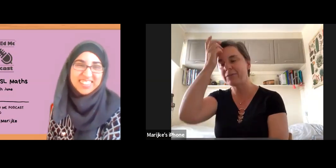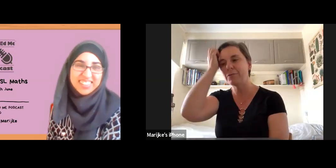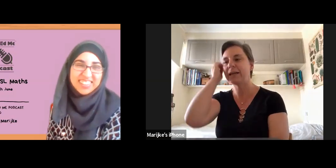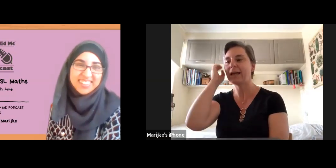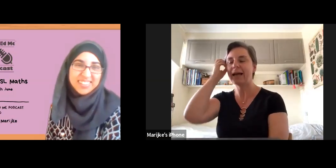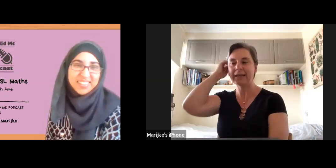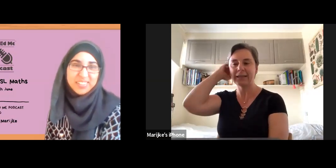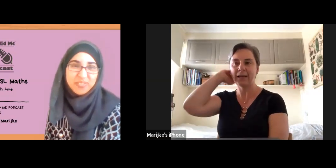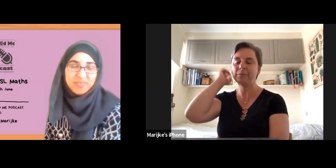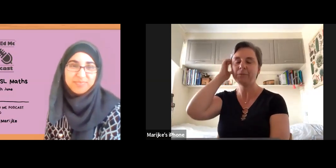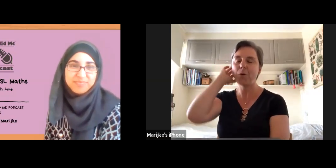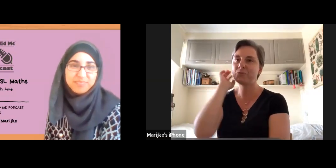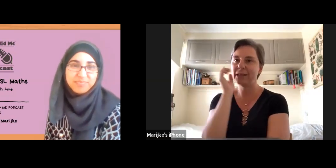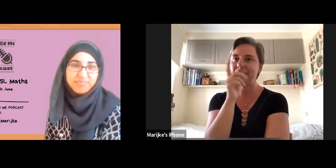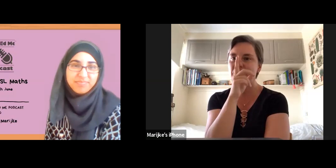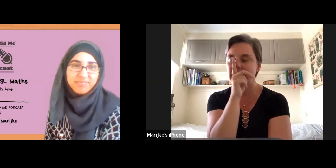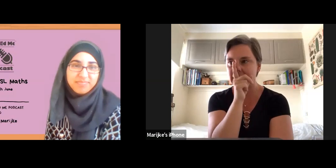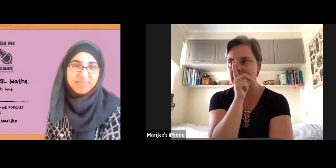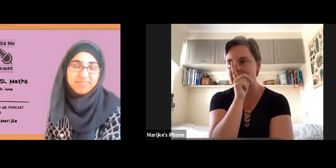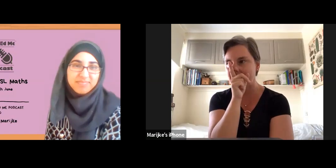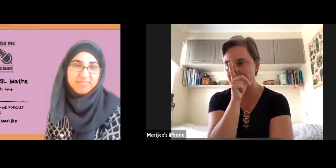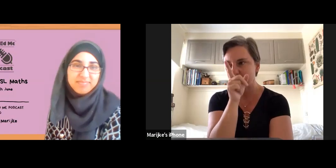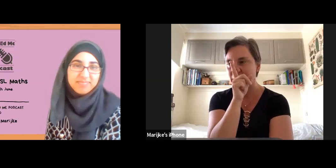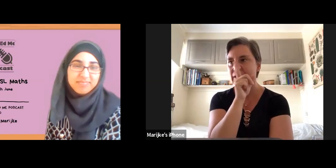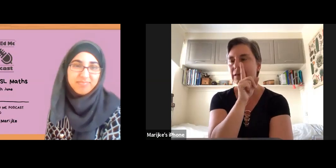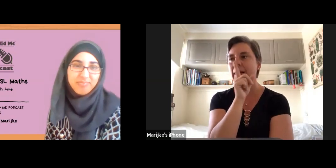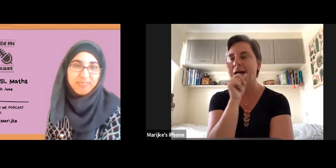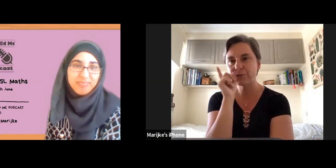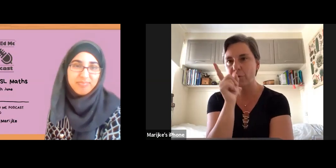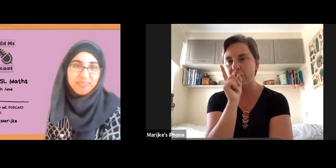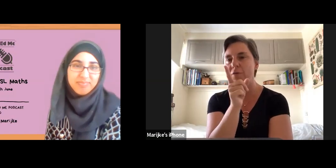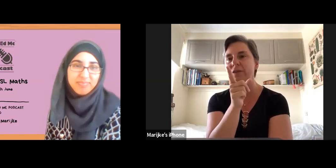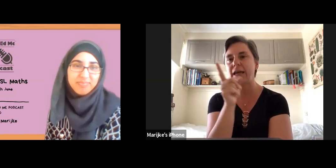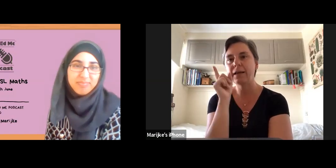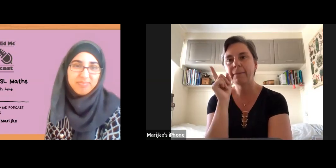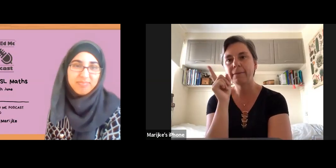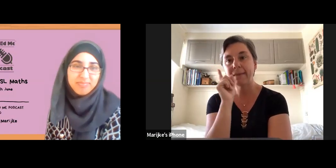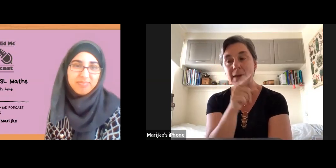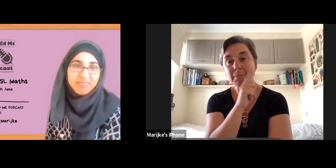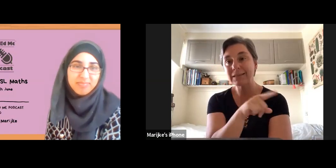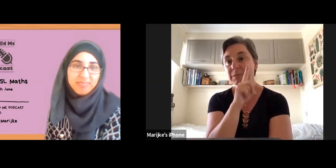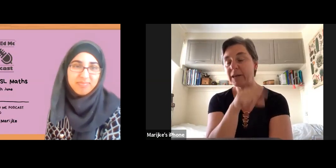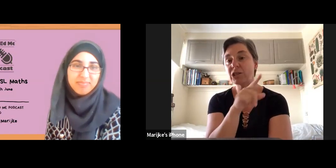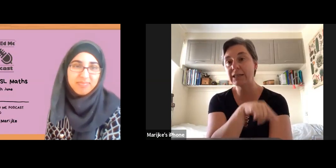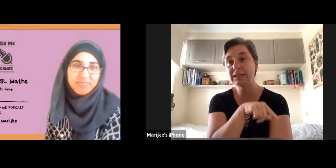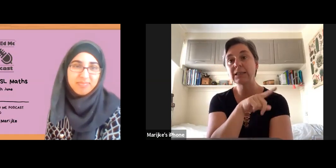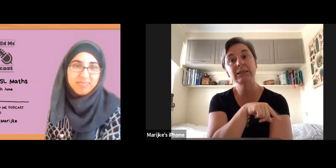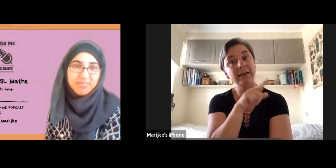over there. And what was really interesting, the day I drove over there, their maths specialist had handed